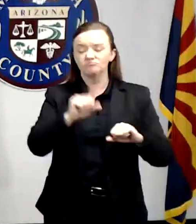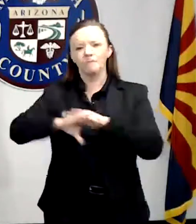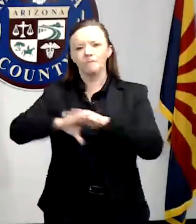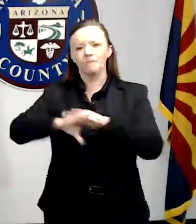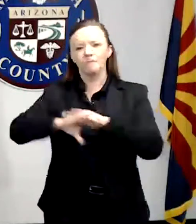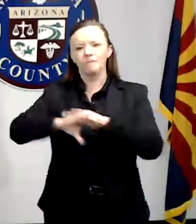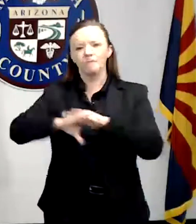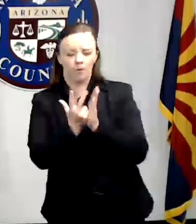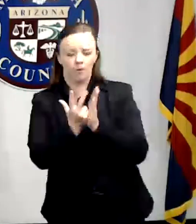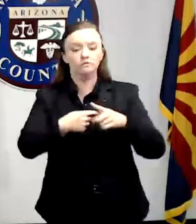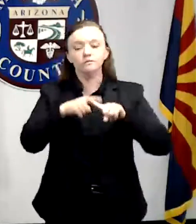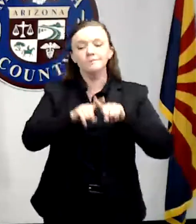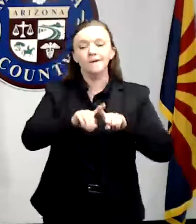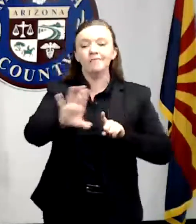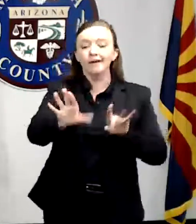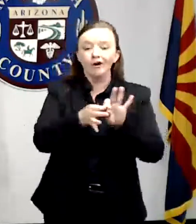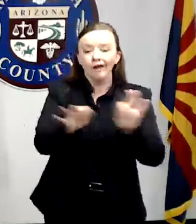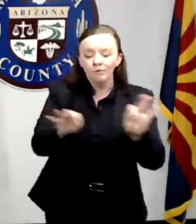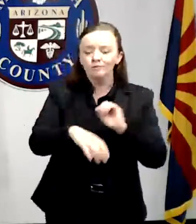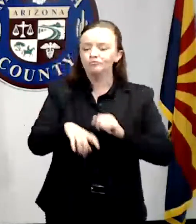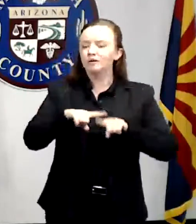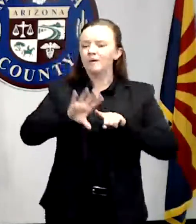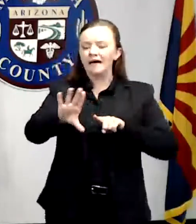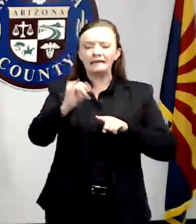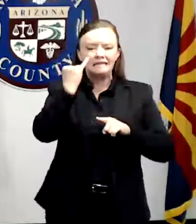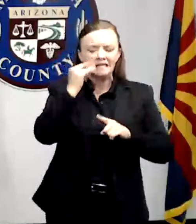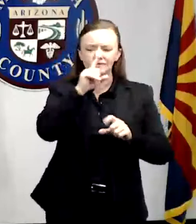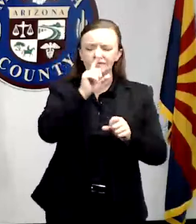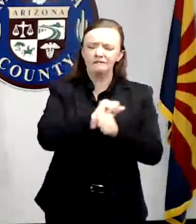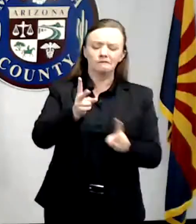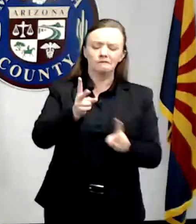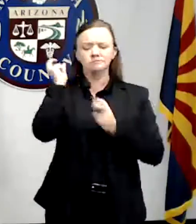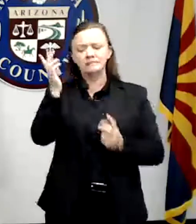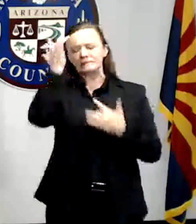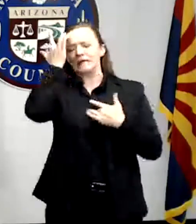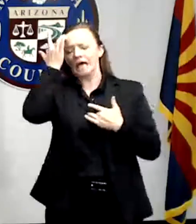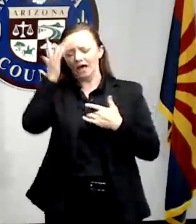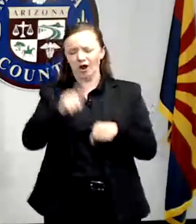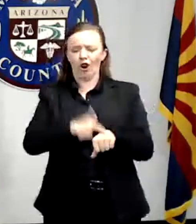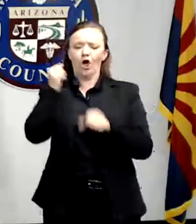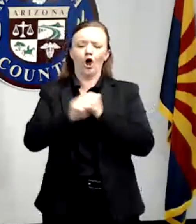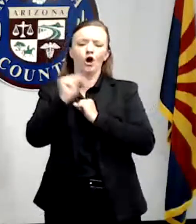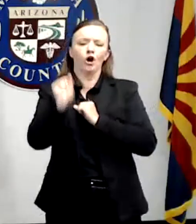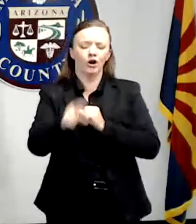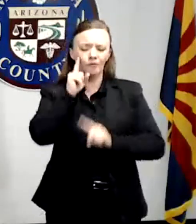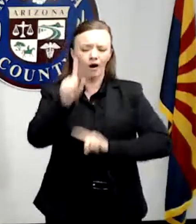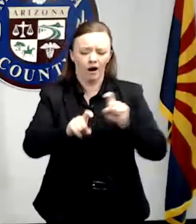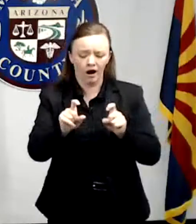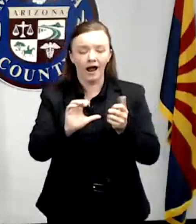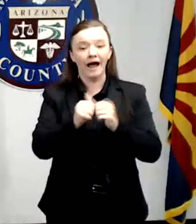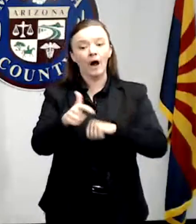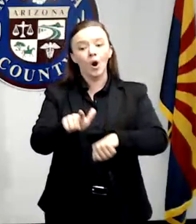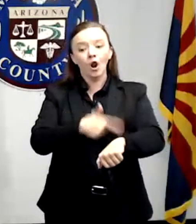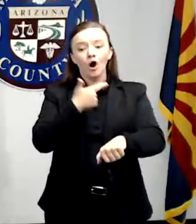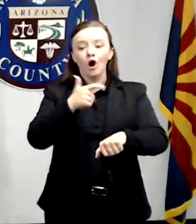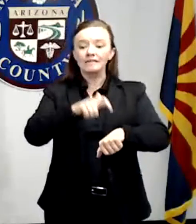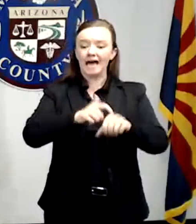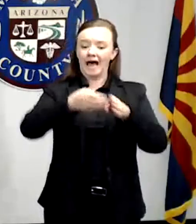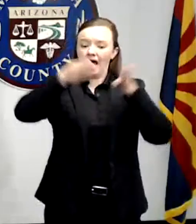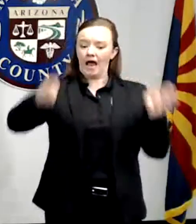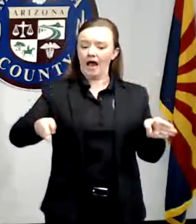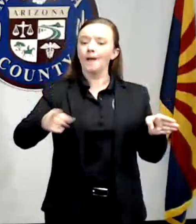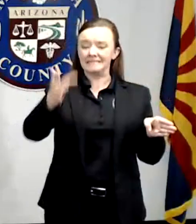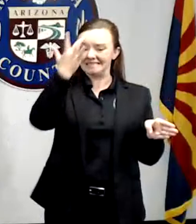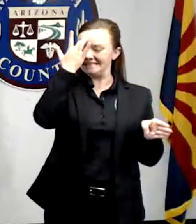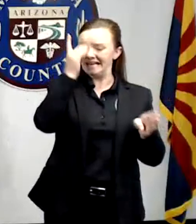language the person speaks, how sick a person is, how long that time period is that the person was infectious and out in the community, and how